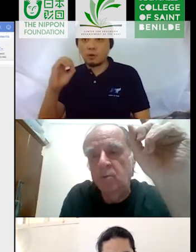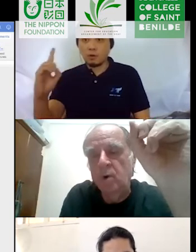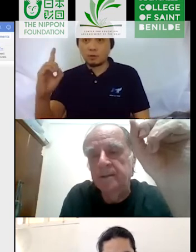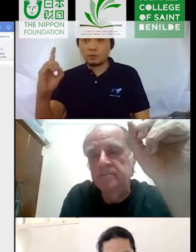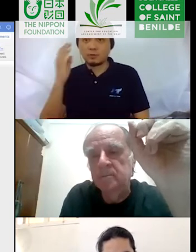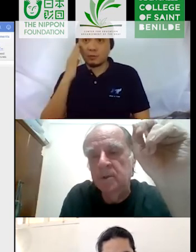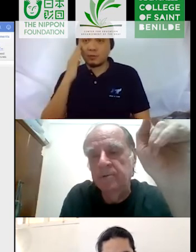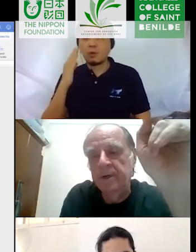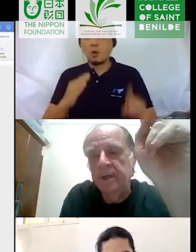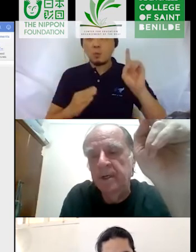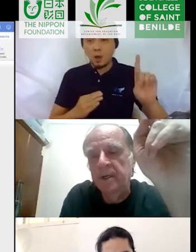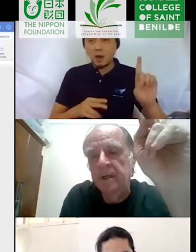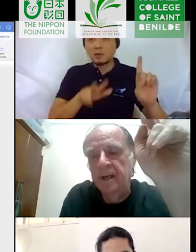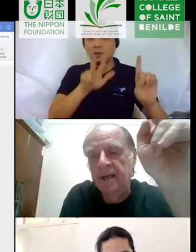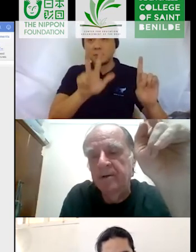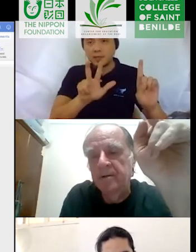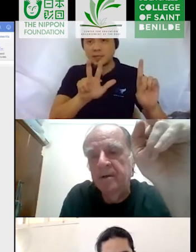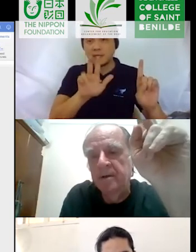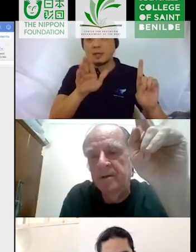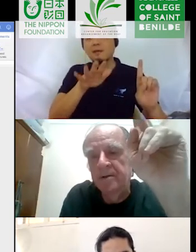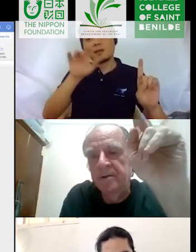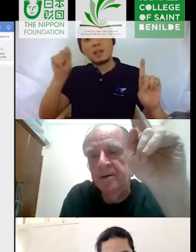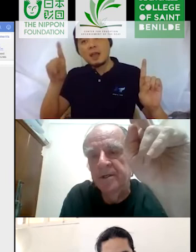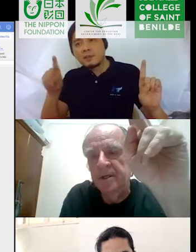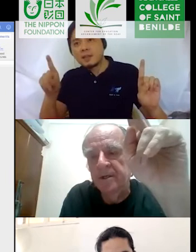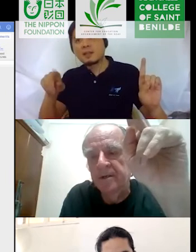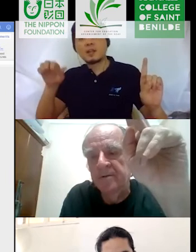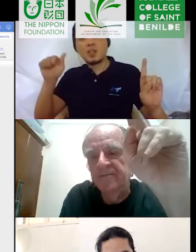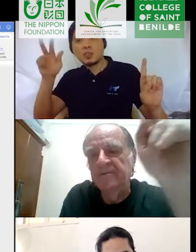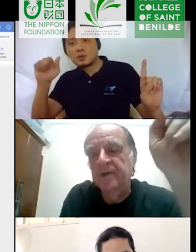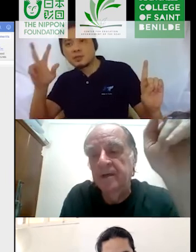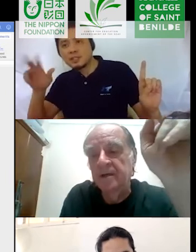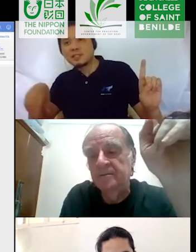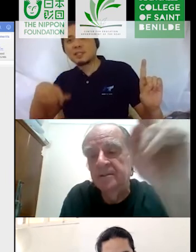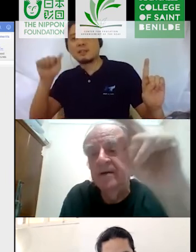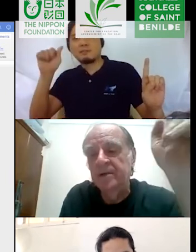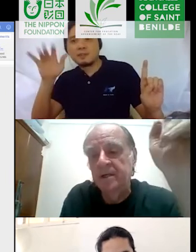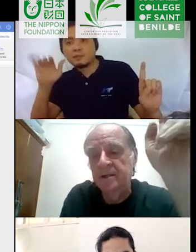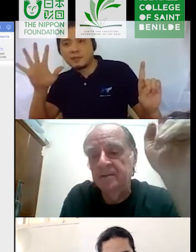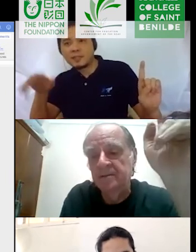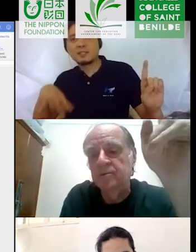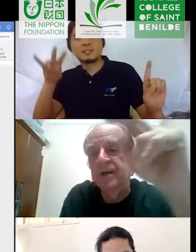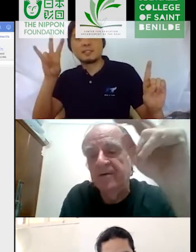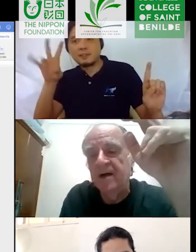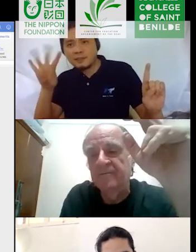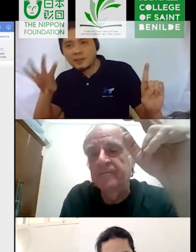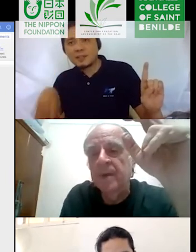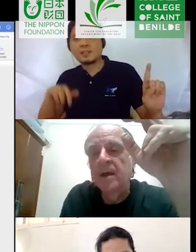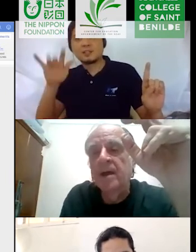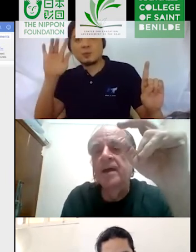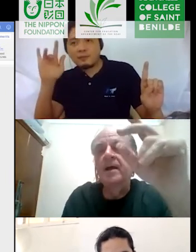so like 1, 3, 11, 13, 15, 17,